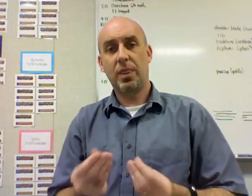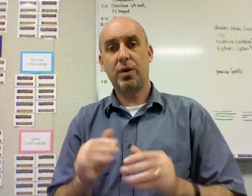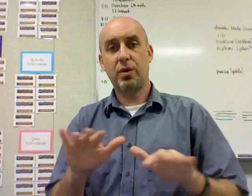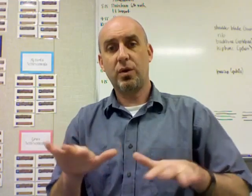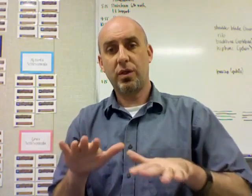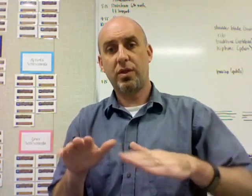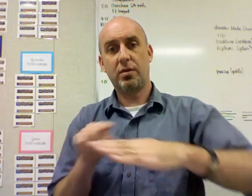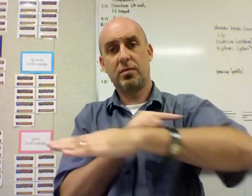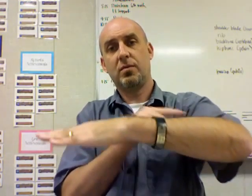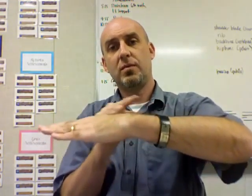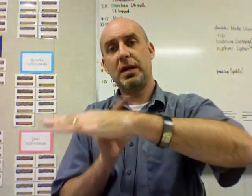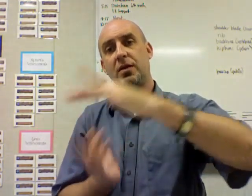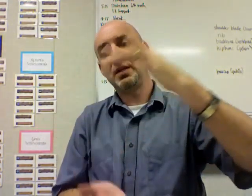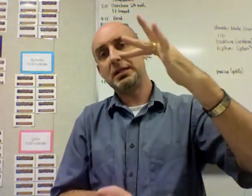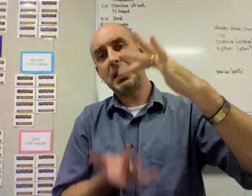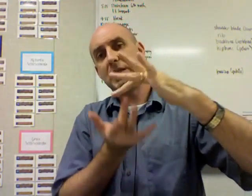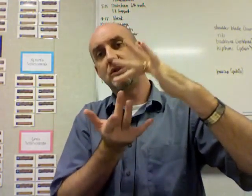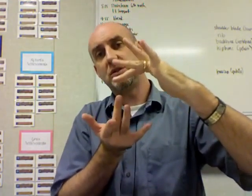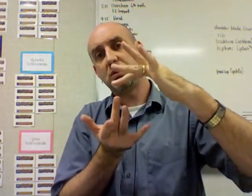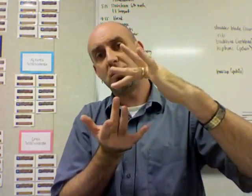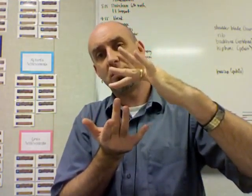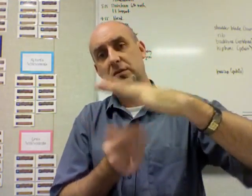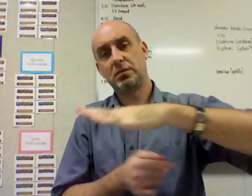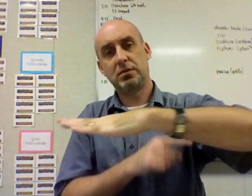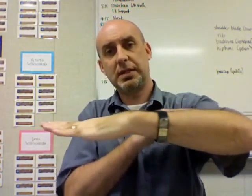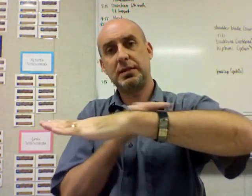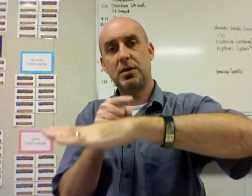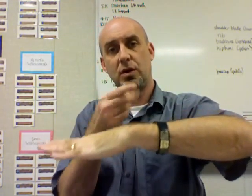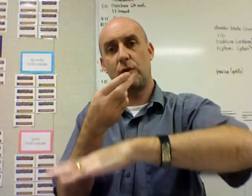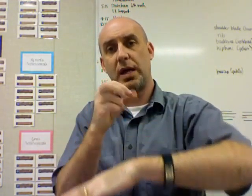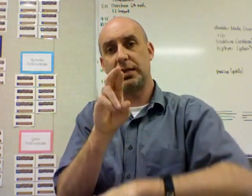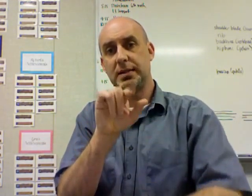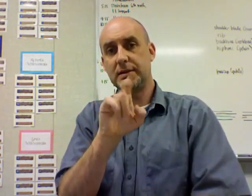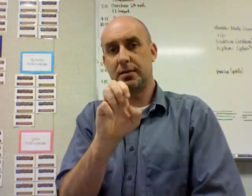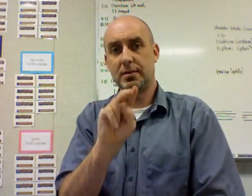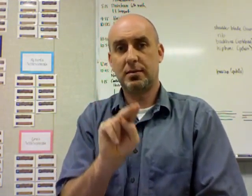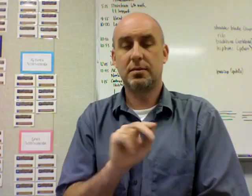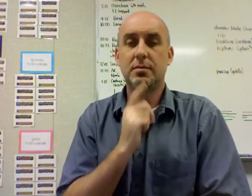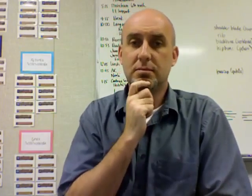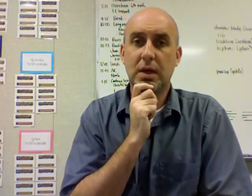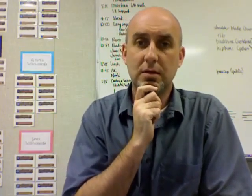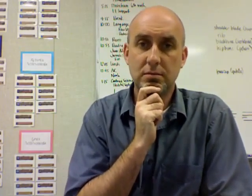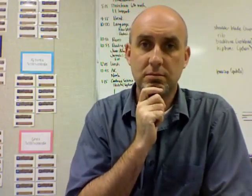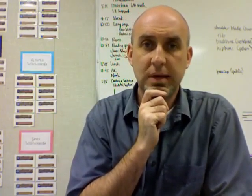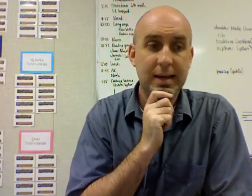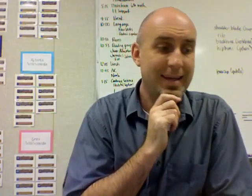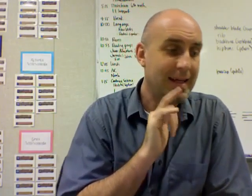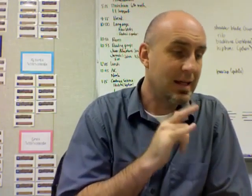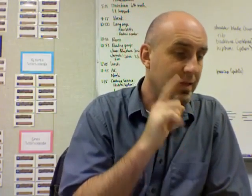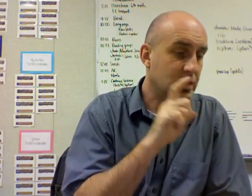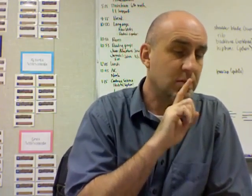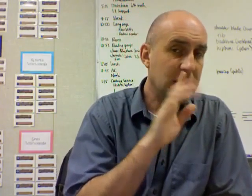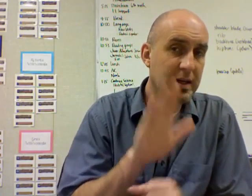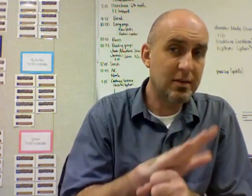the earth. Right here, they touch. It's the horizon. Okay. That should be enough